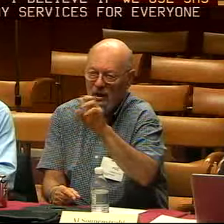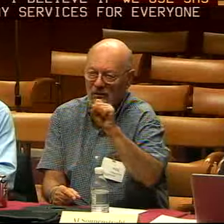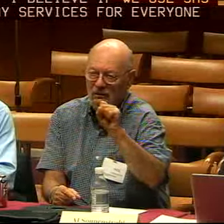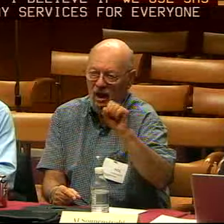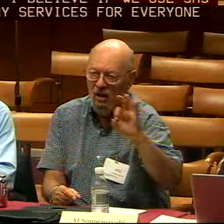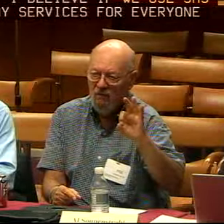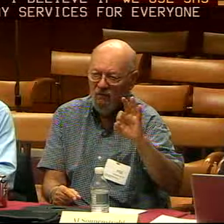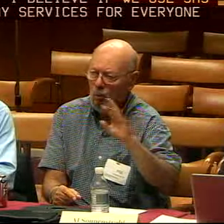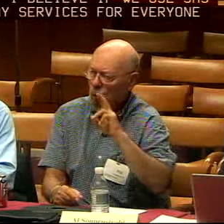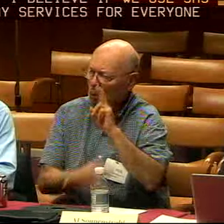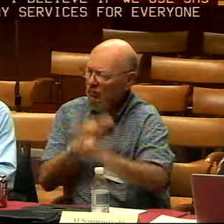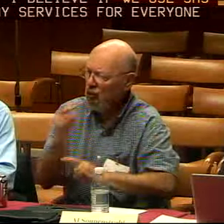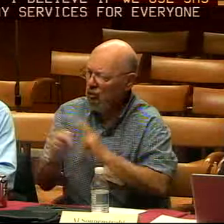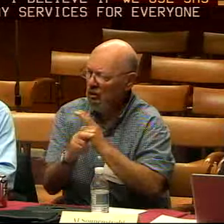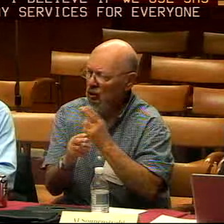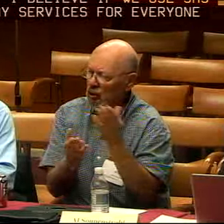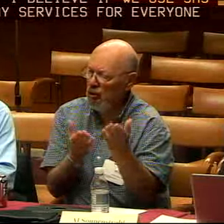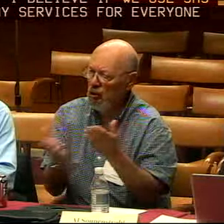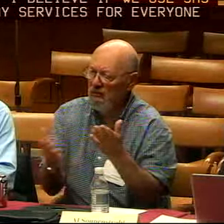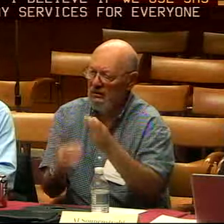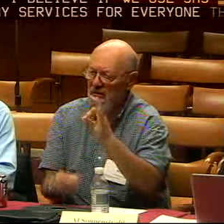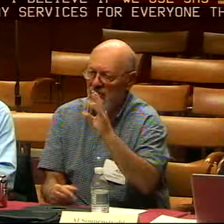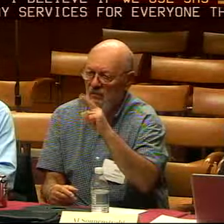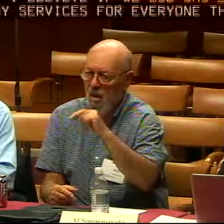be from USF, the Universal Service Fund,